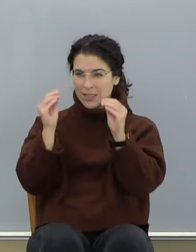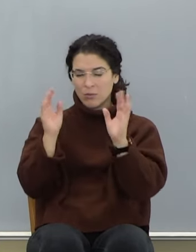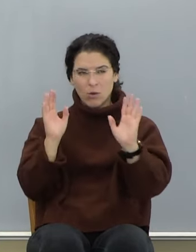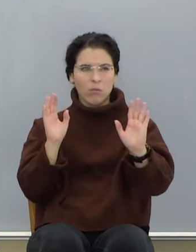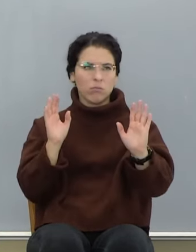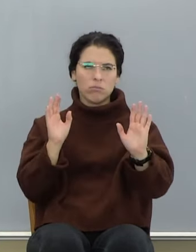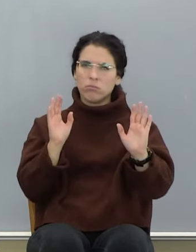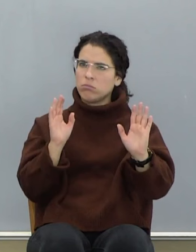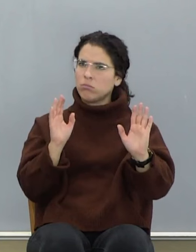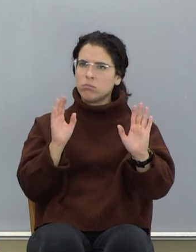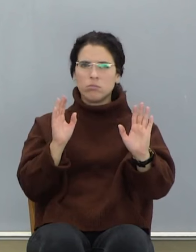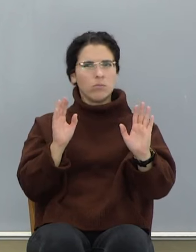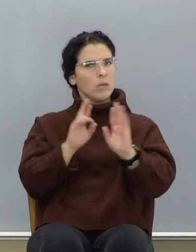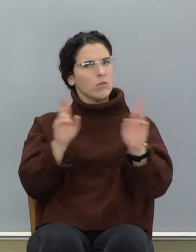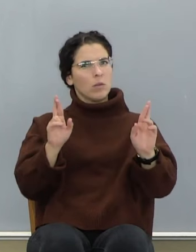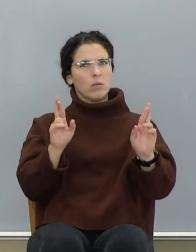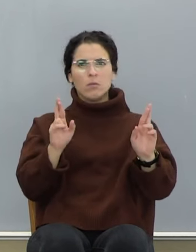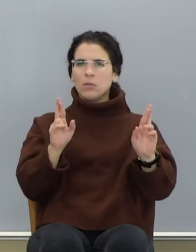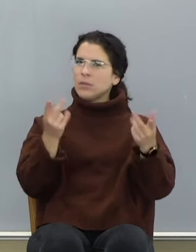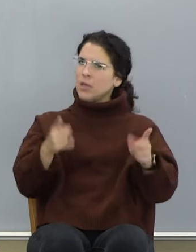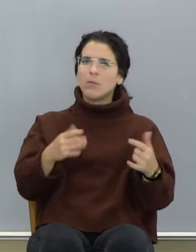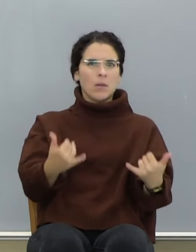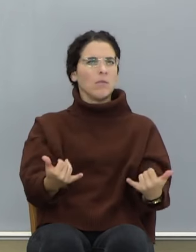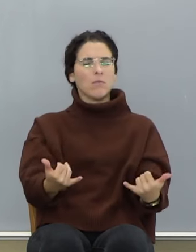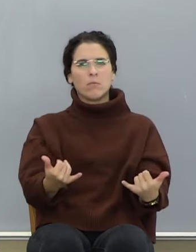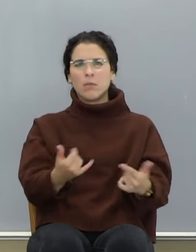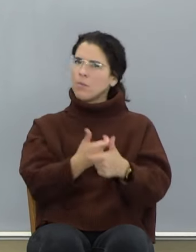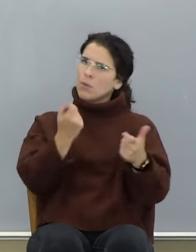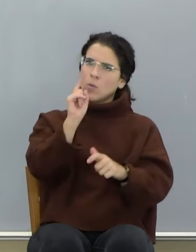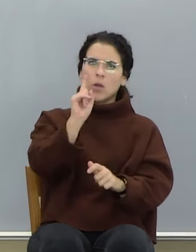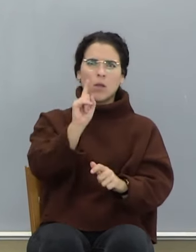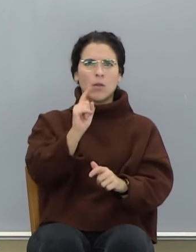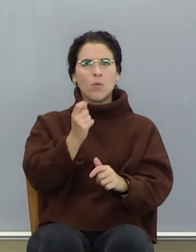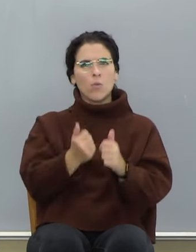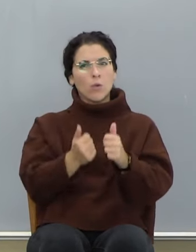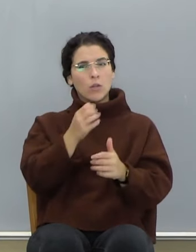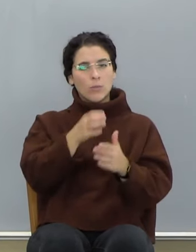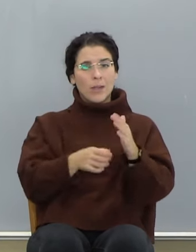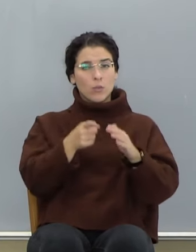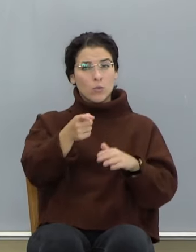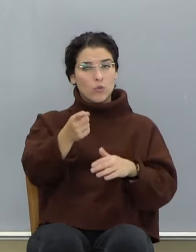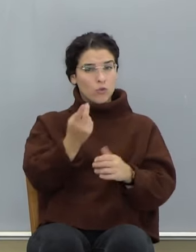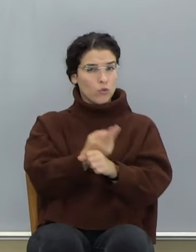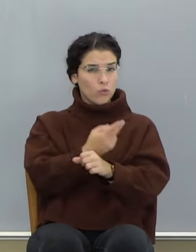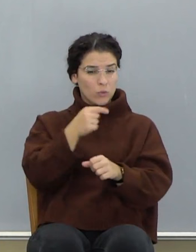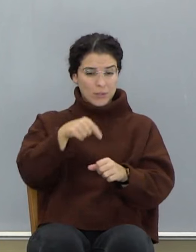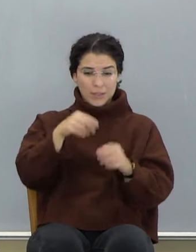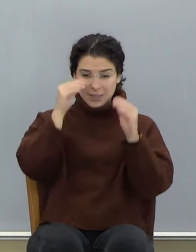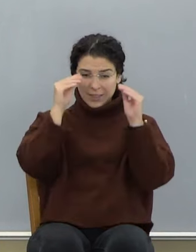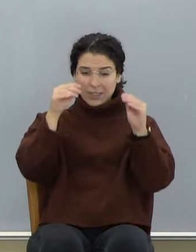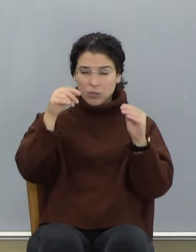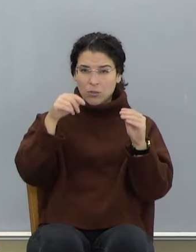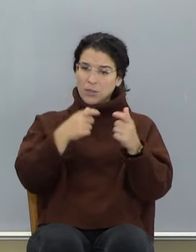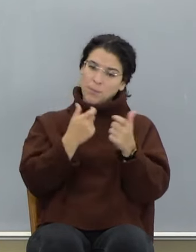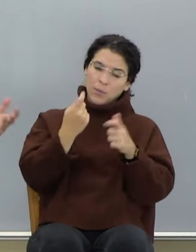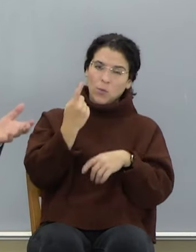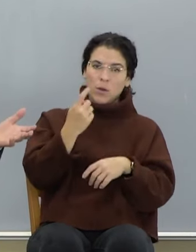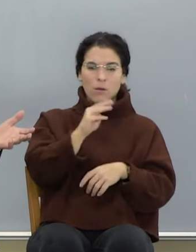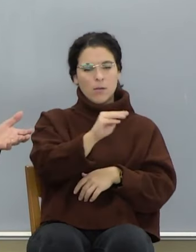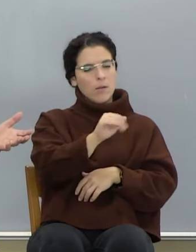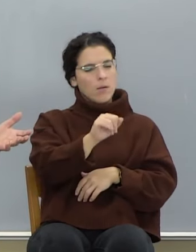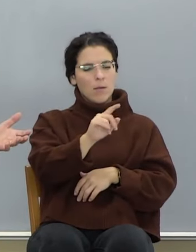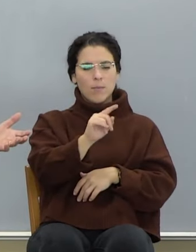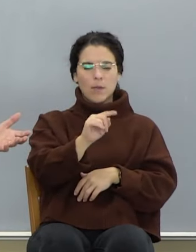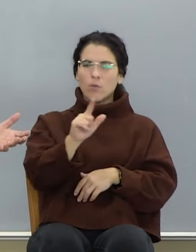no, this is it. This is the big one. Which passage would you use to teach this is the big one? Matthew